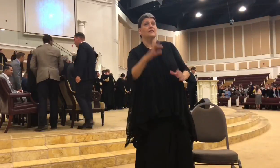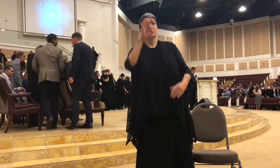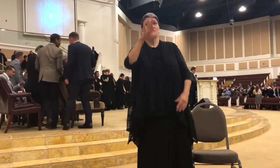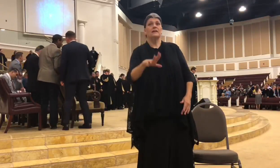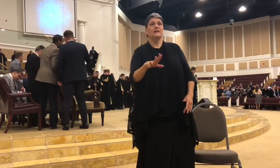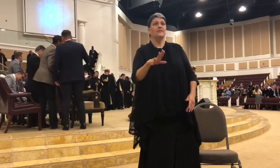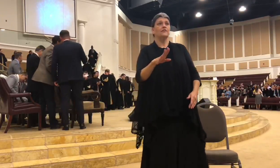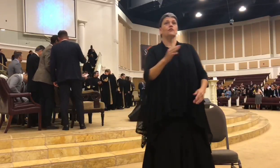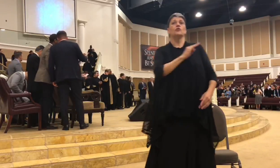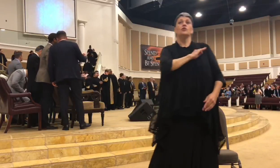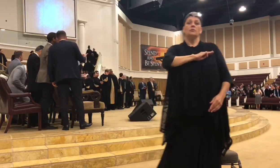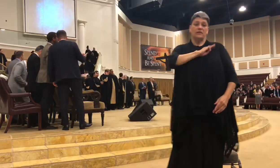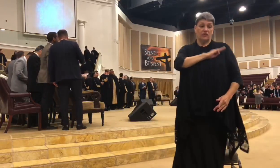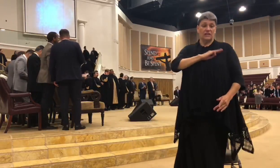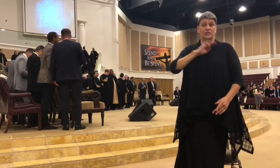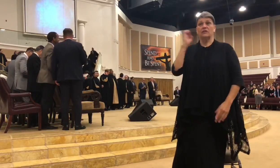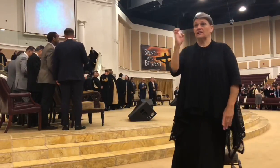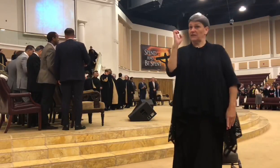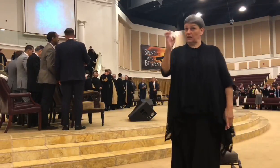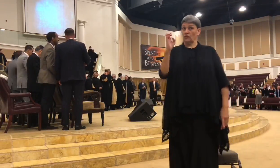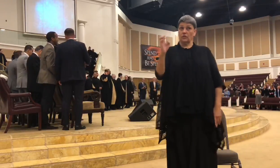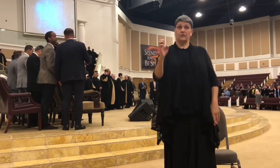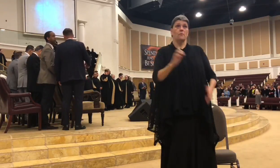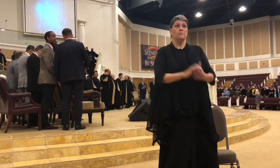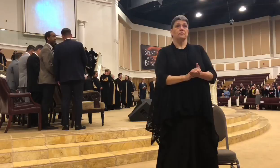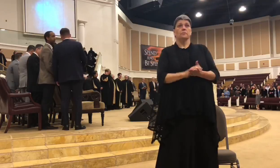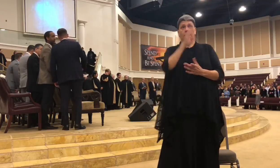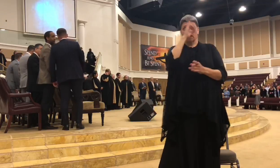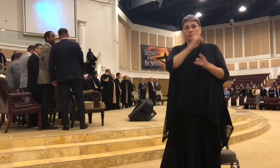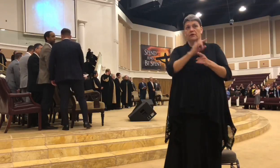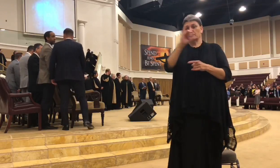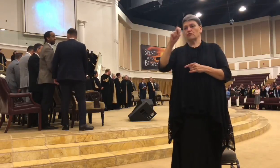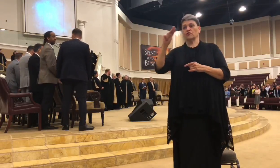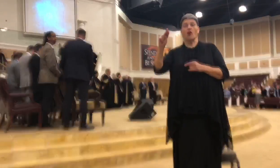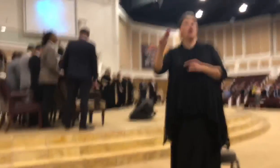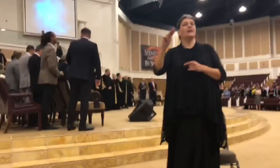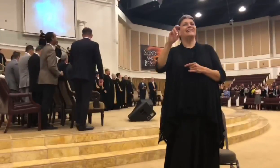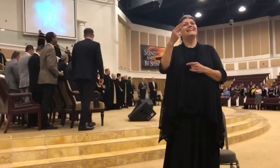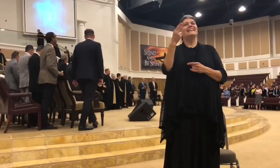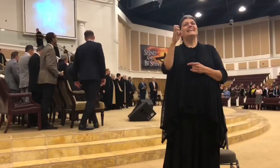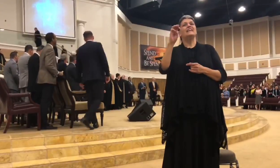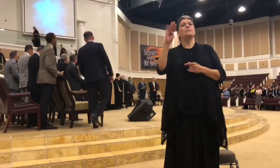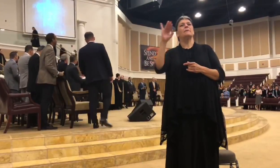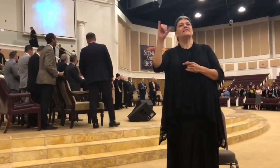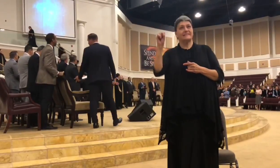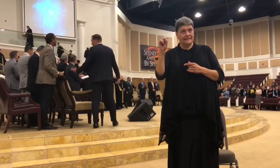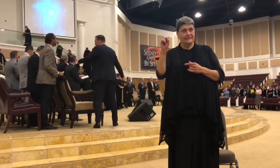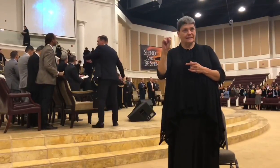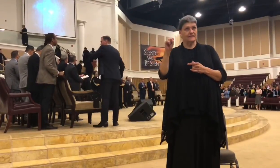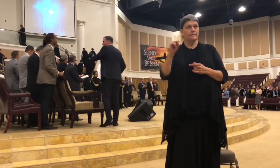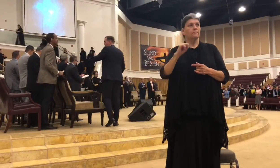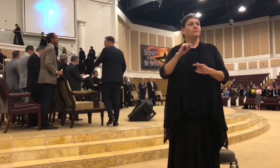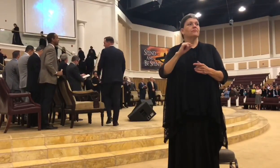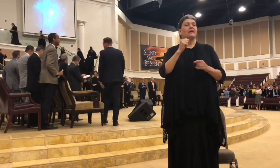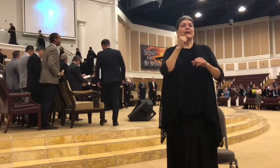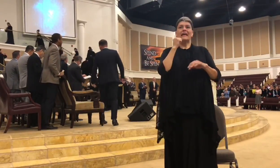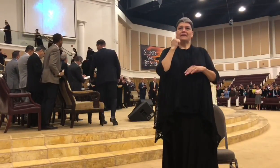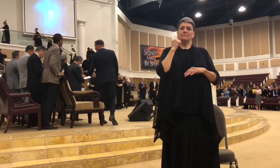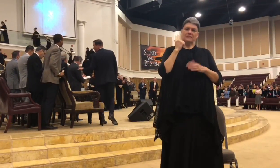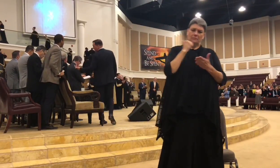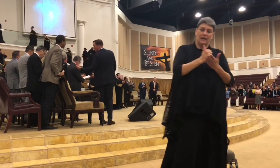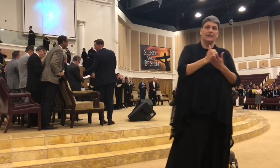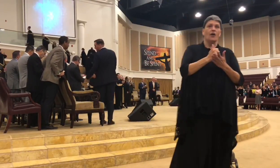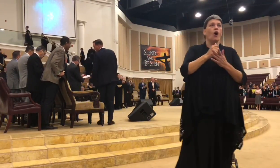pastor, missionary, evangelist, Brother John Hemus. Amen. All the way from